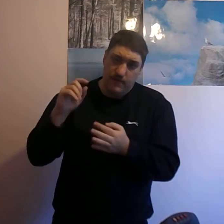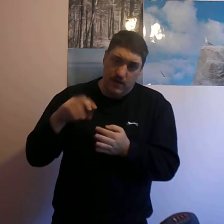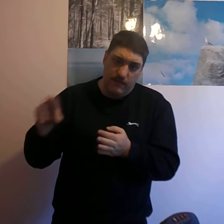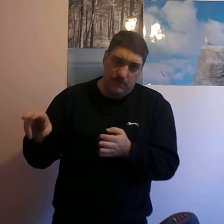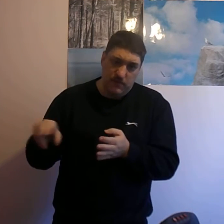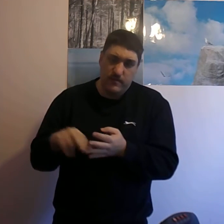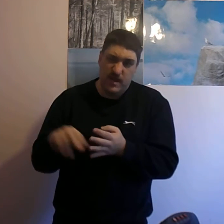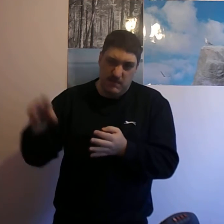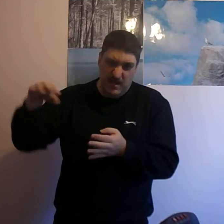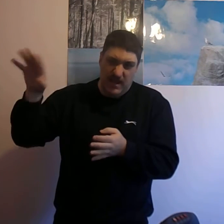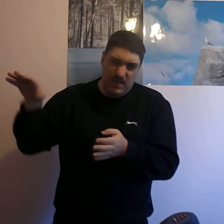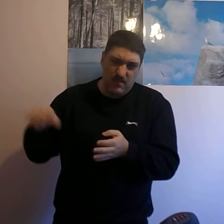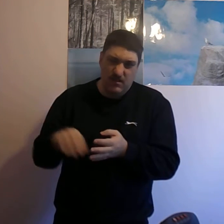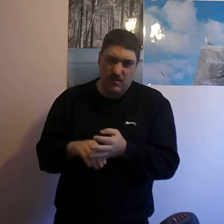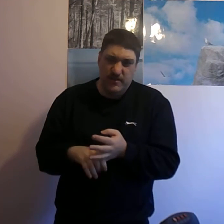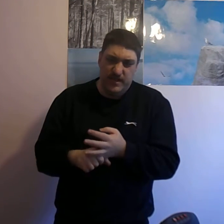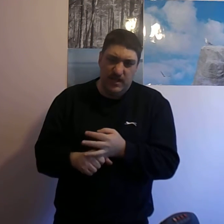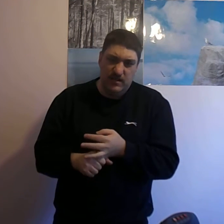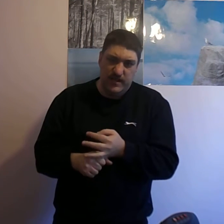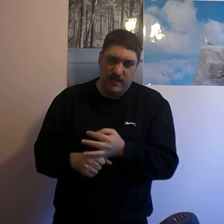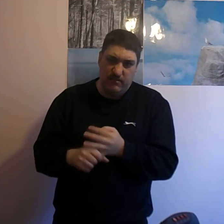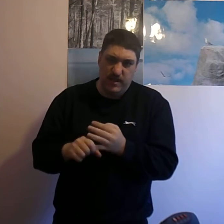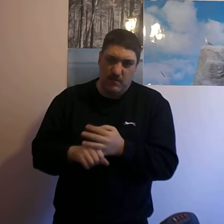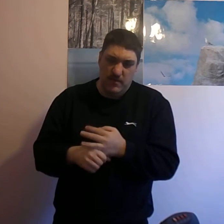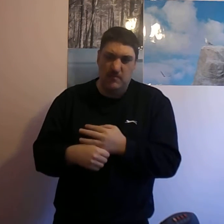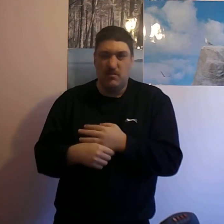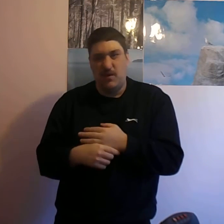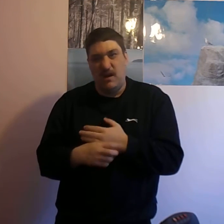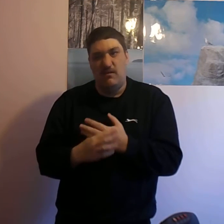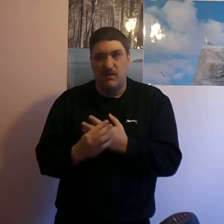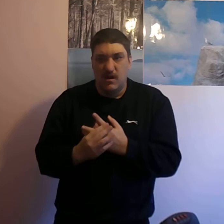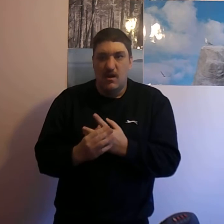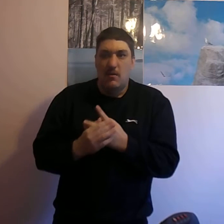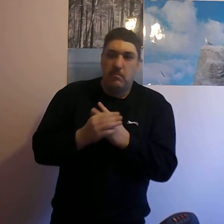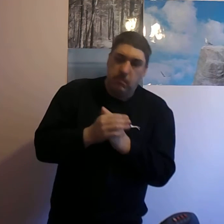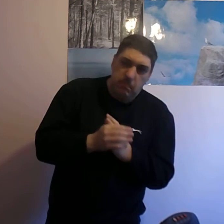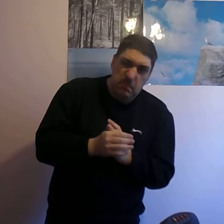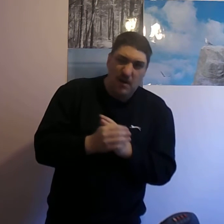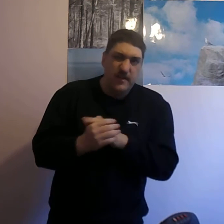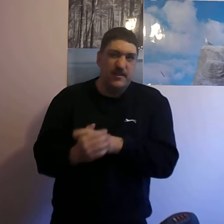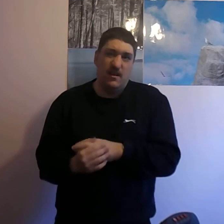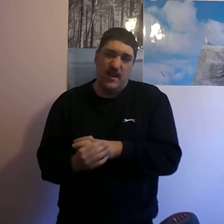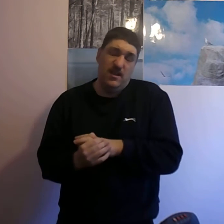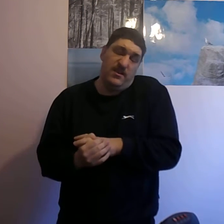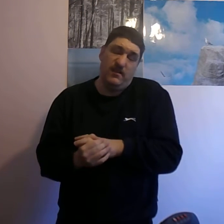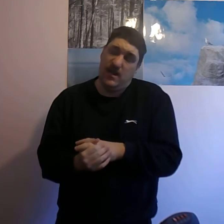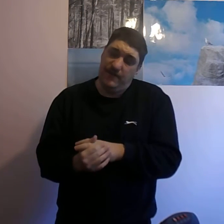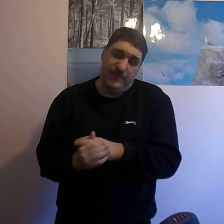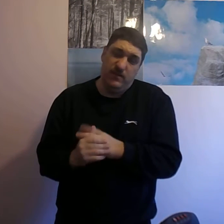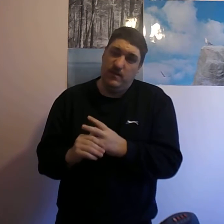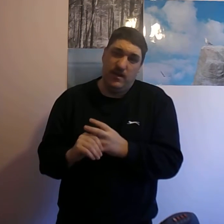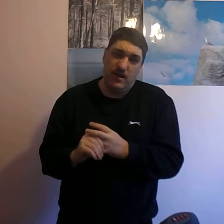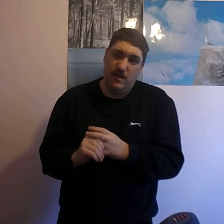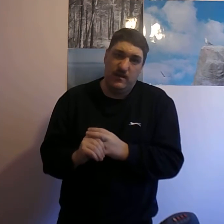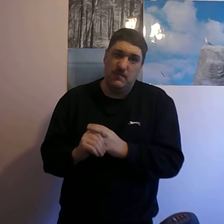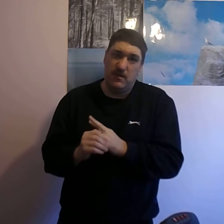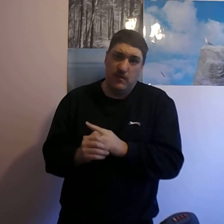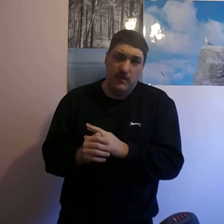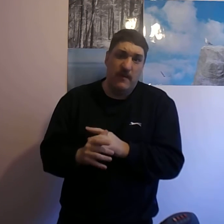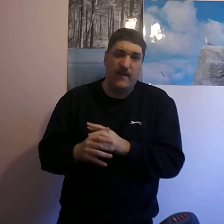have them on Steam you can get a load of DLC with them as well. But again, you don't have to, and to be honest with you, if I ever